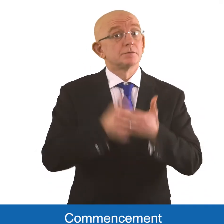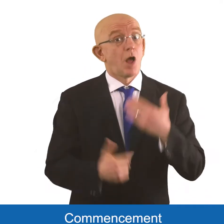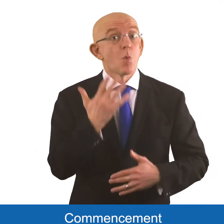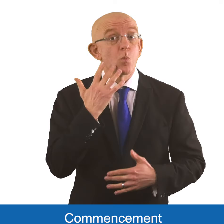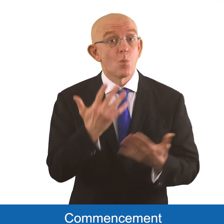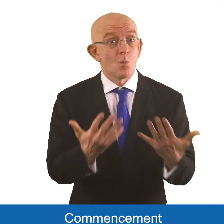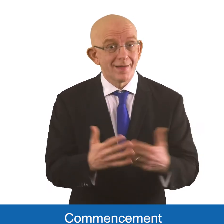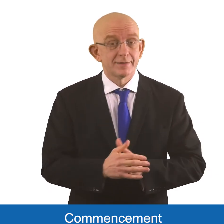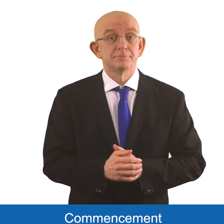Commencement.